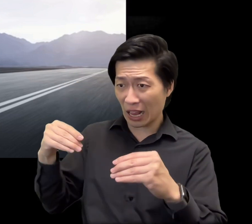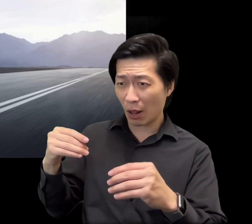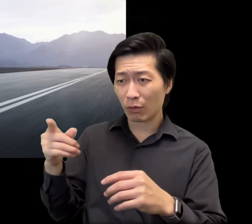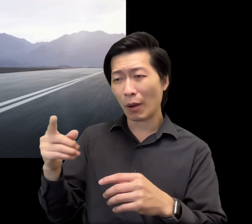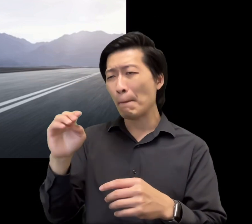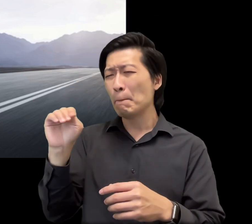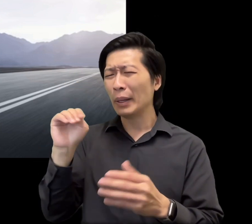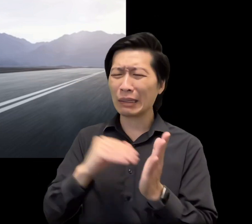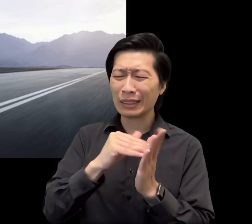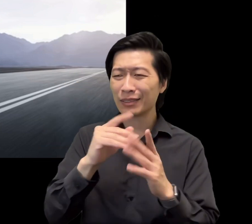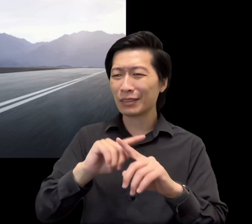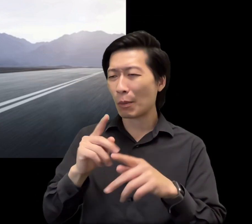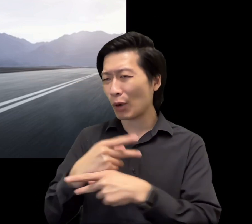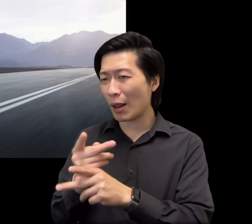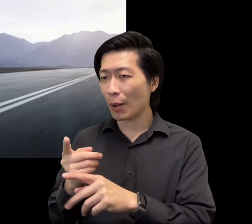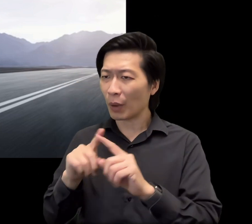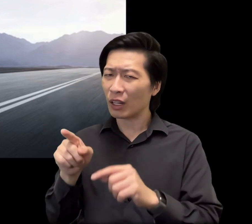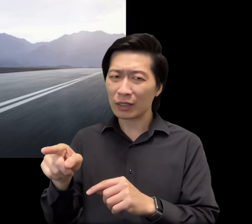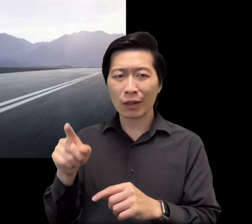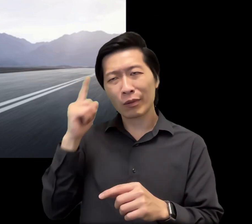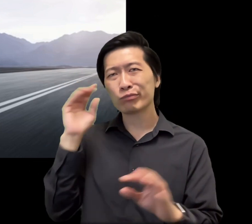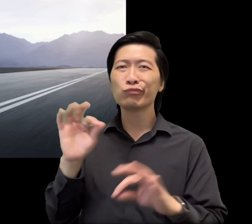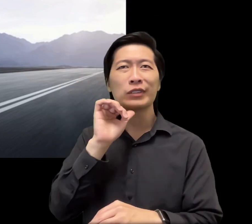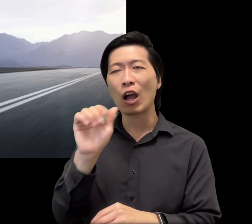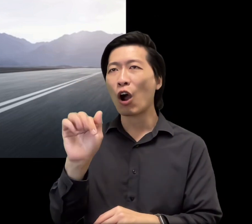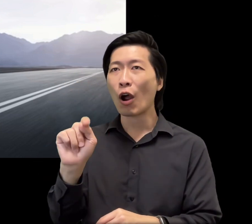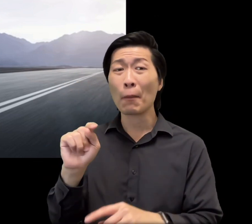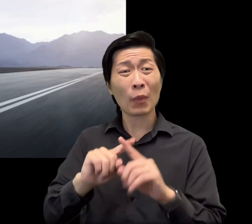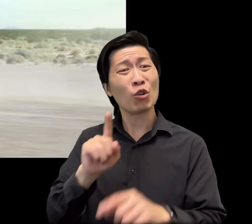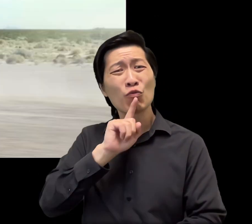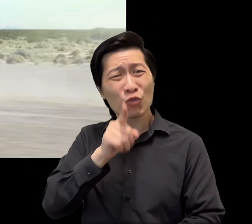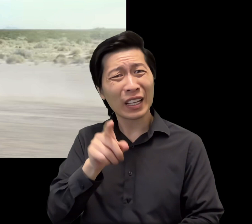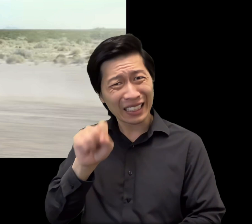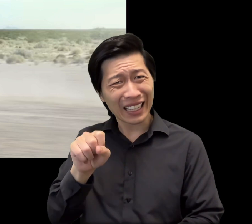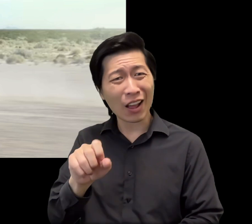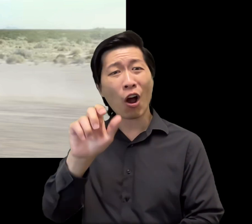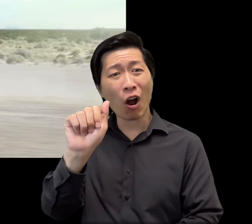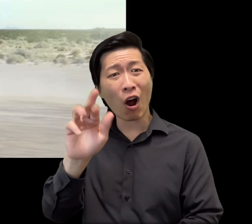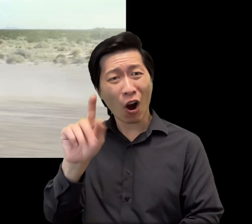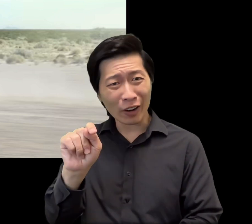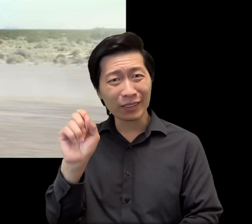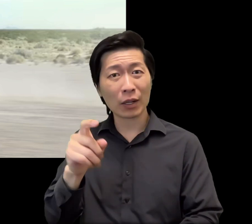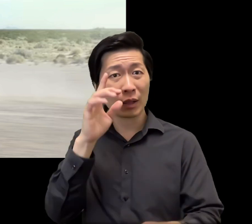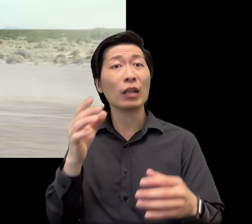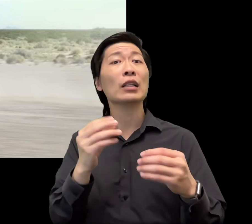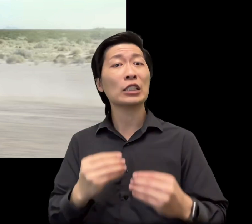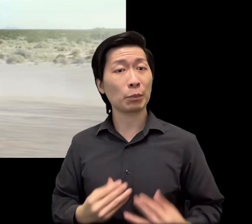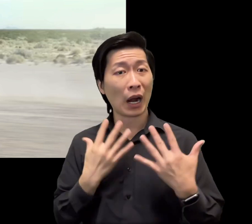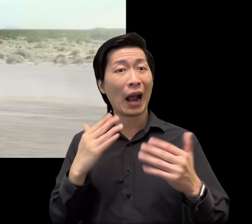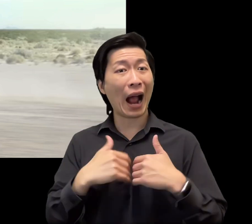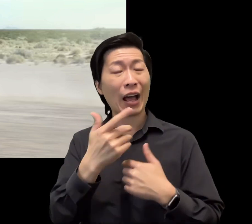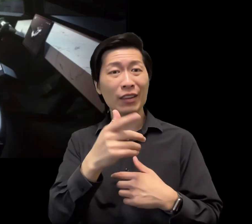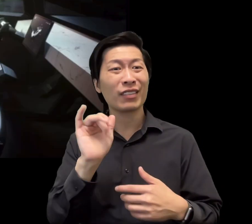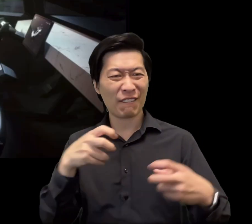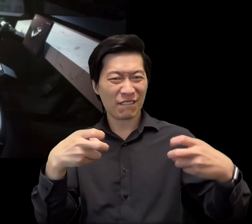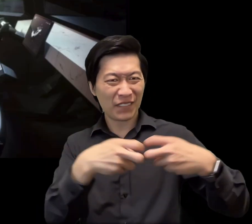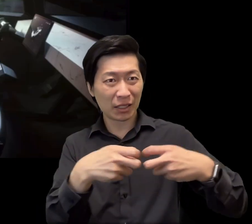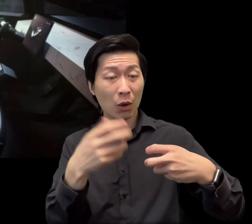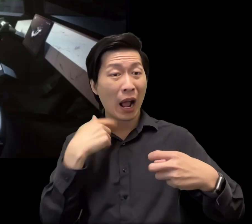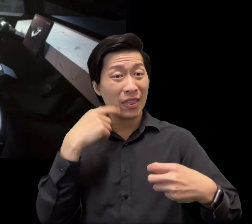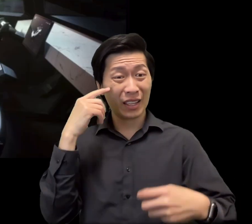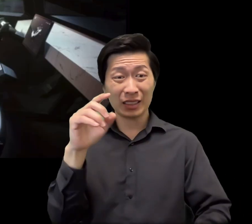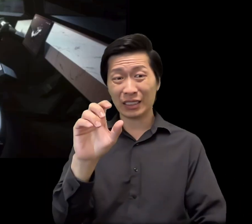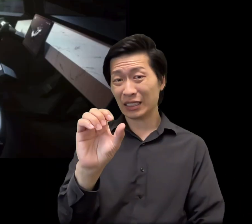make a profit on doesn't mean it's not art. And Elon makes this art inspired by physics. I had to put 2 pictures of this because this is so dope. Like, I just